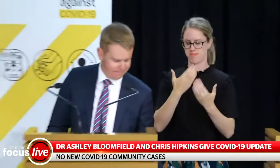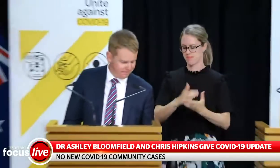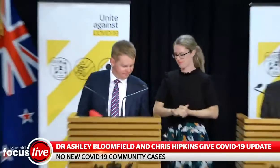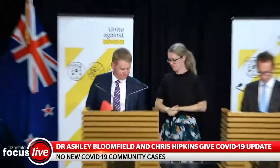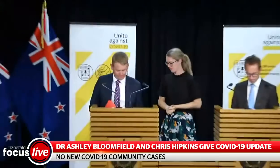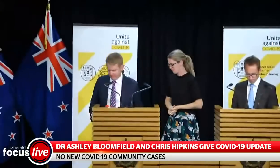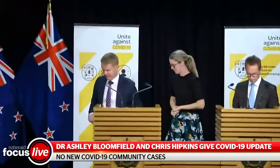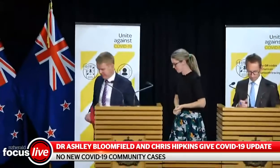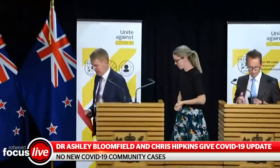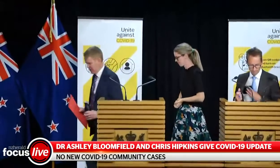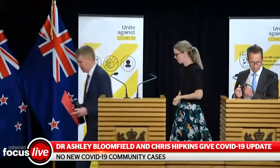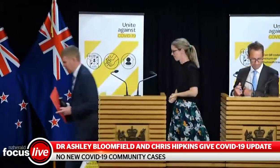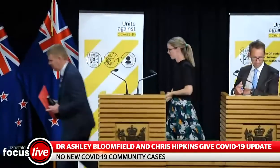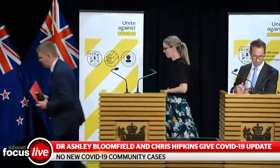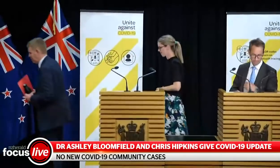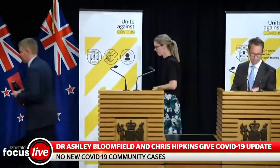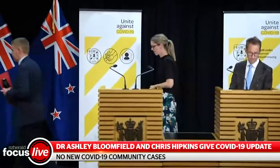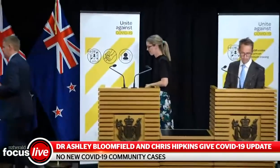everybody.